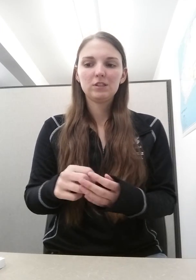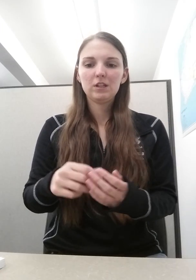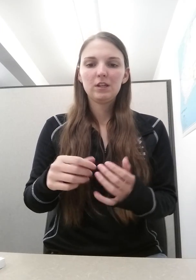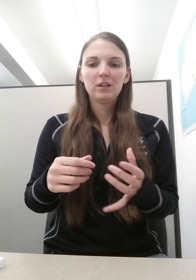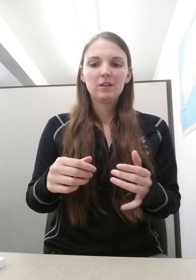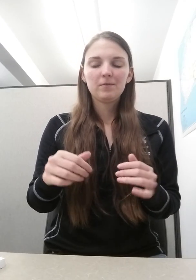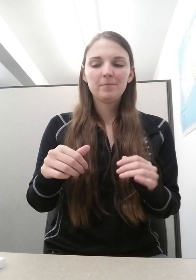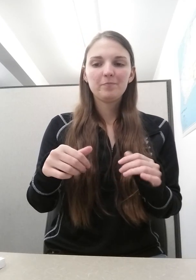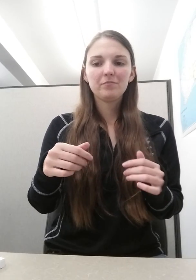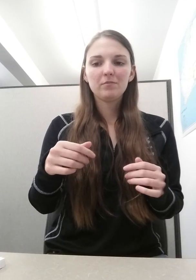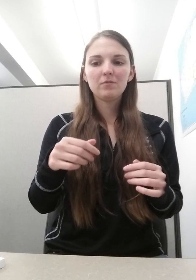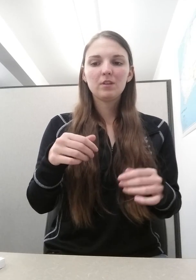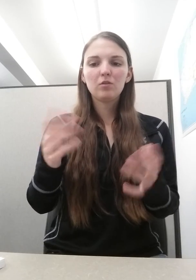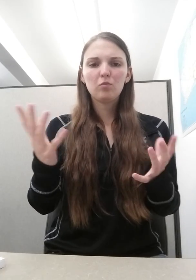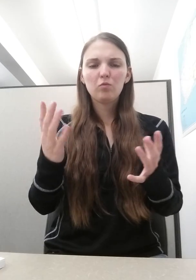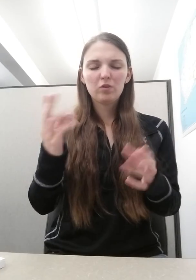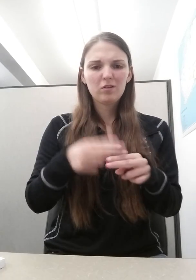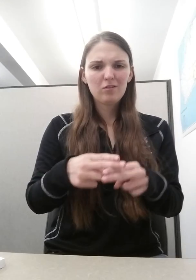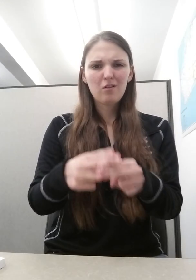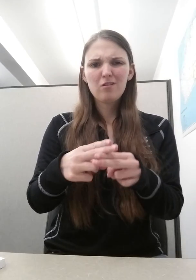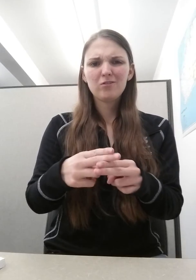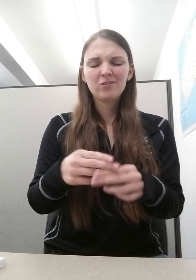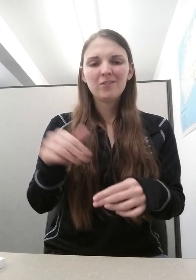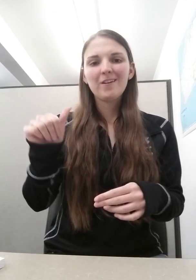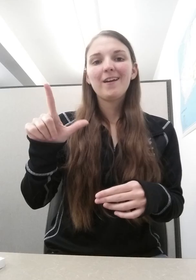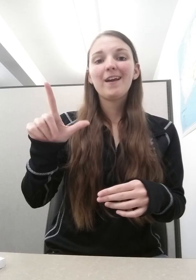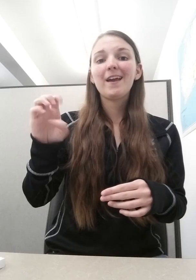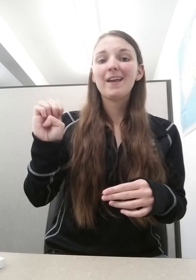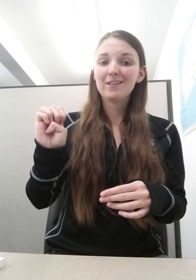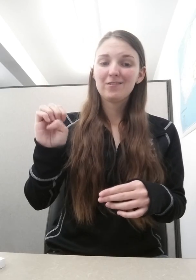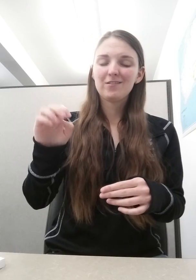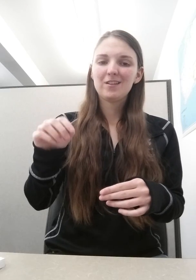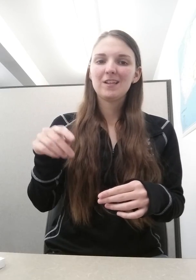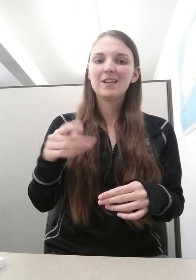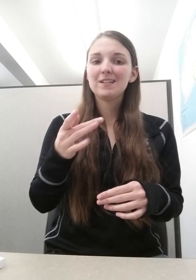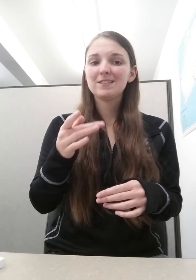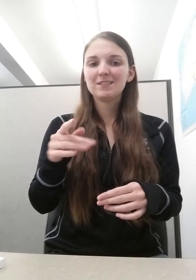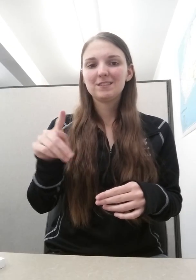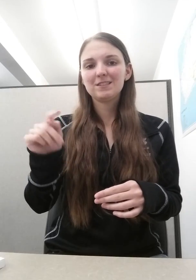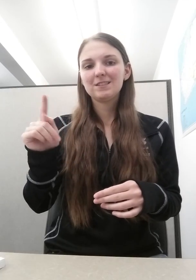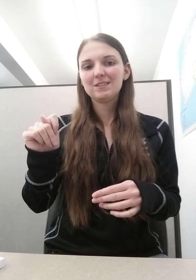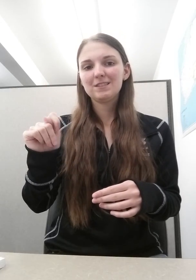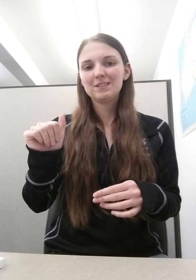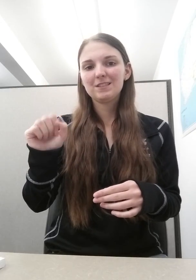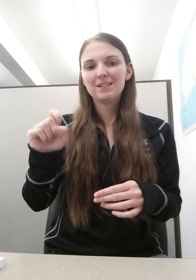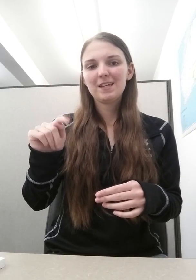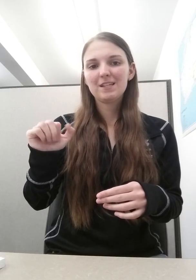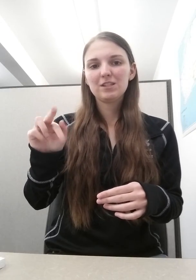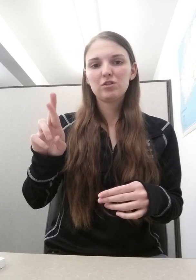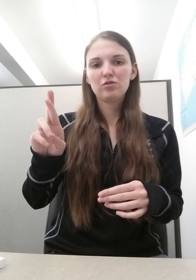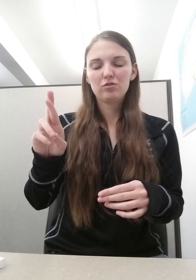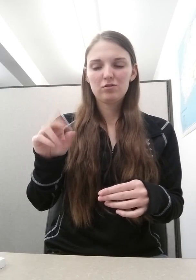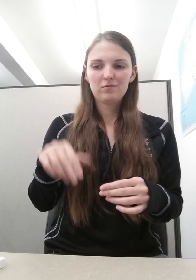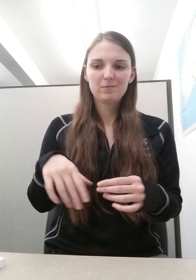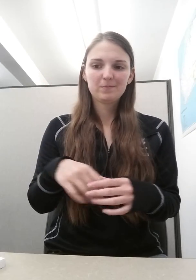but he also checked the butchers and the bakers. And actually in the bars, he made sure that the right amount of hops were used to make the beer.